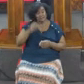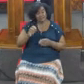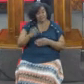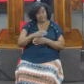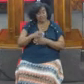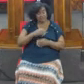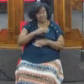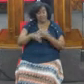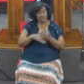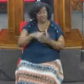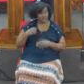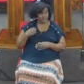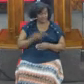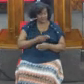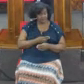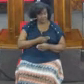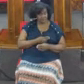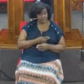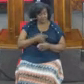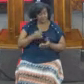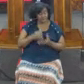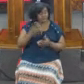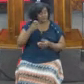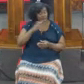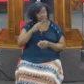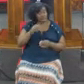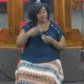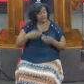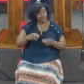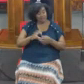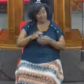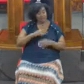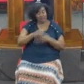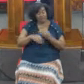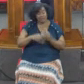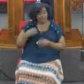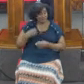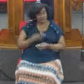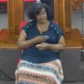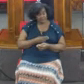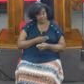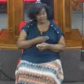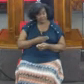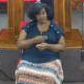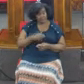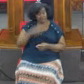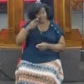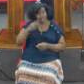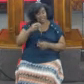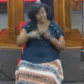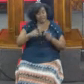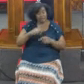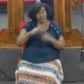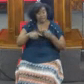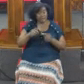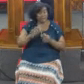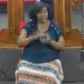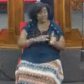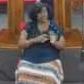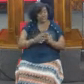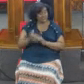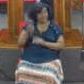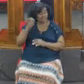all of us. It should be the main pursuit of all of us. Telling people about Jesus